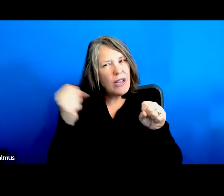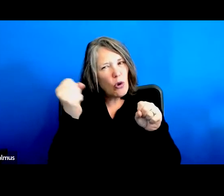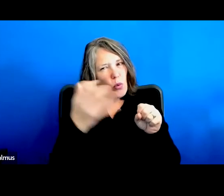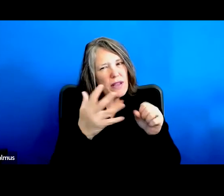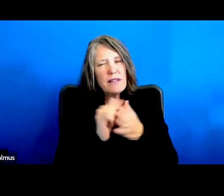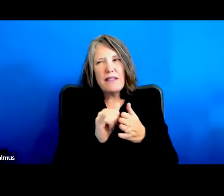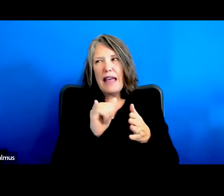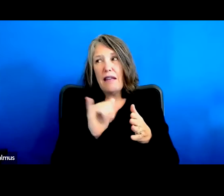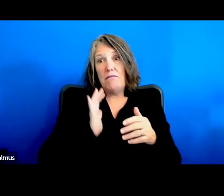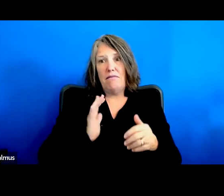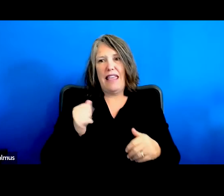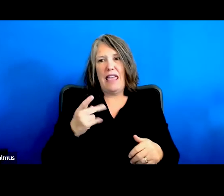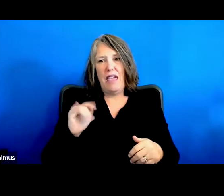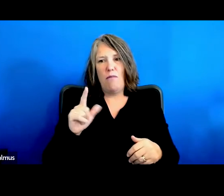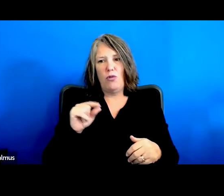of 2020.